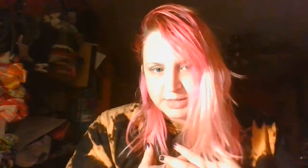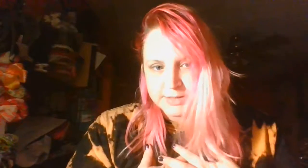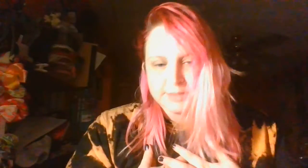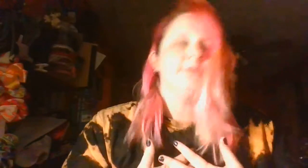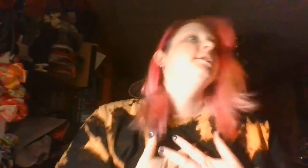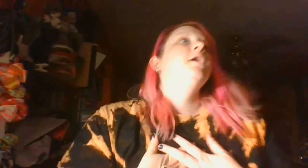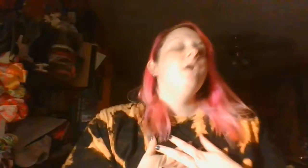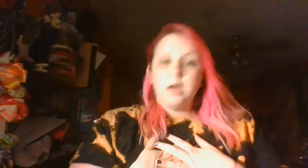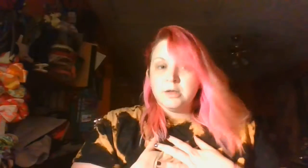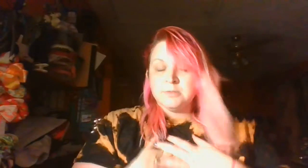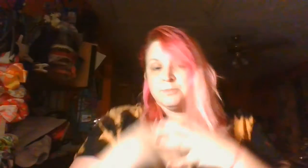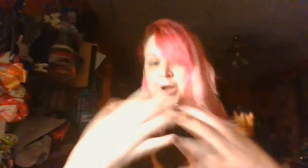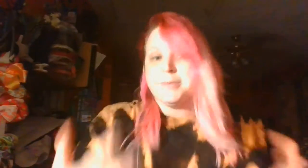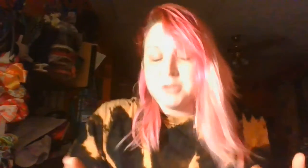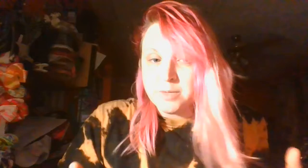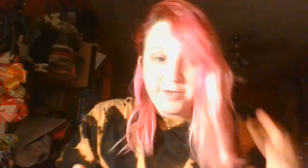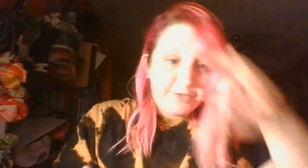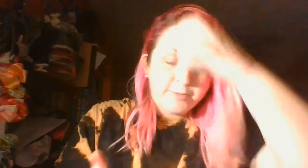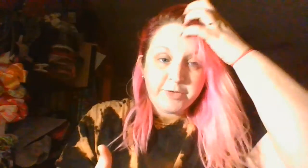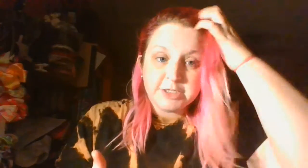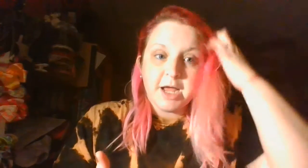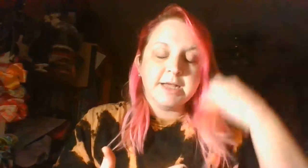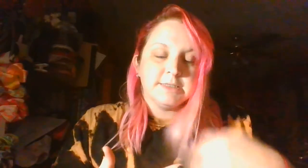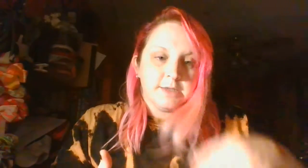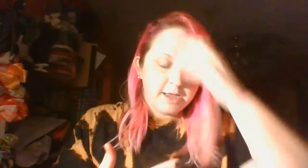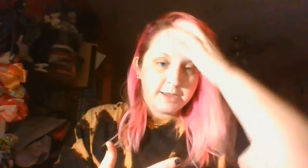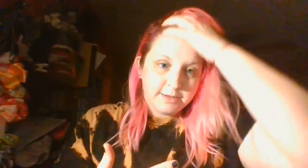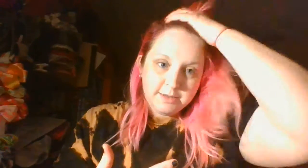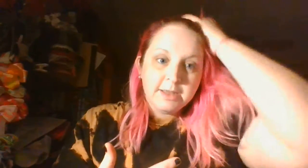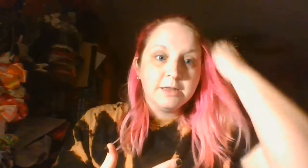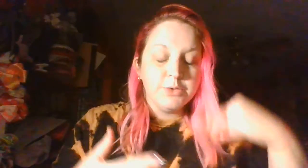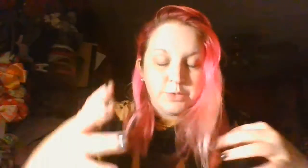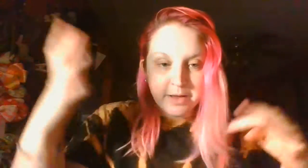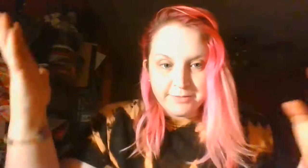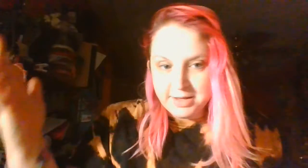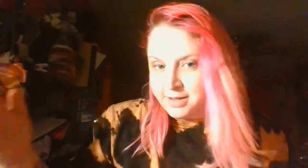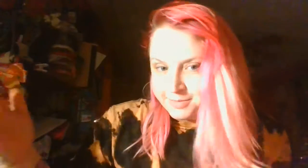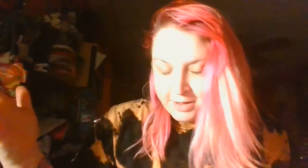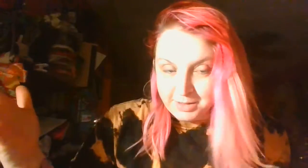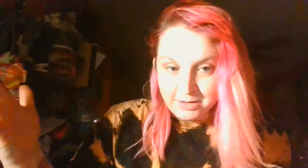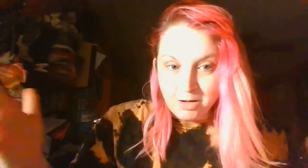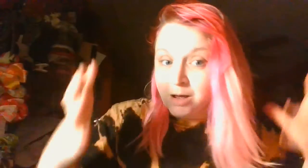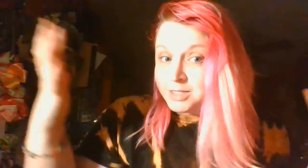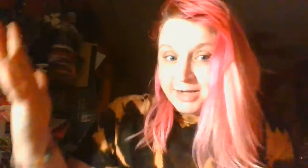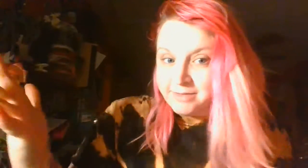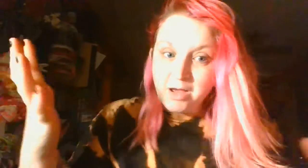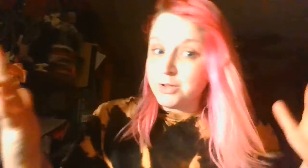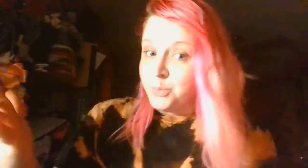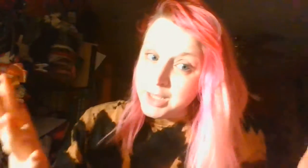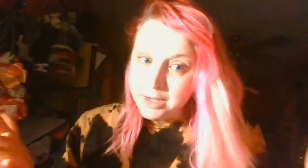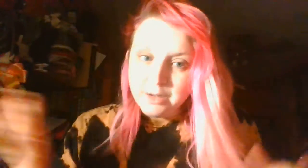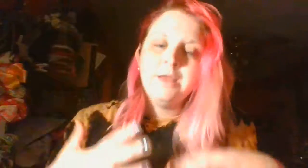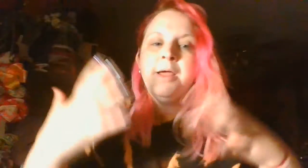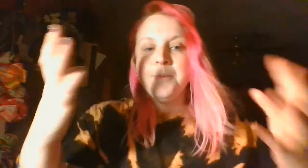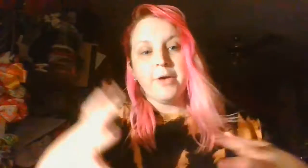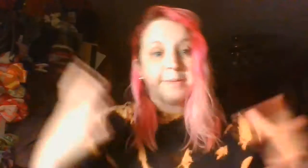us. Perhaps you talk about a film franchise in lieu of the upcoming holiday of Halloween. Perhaps